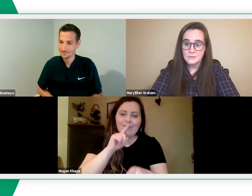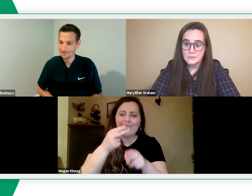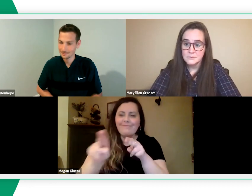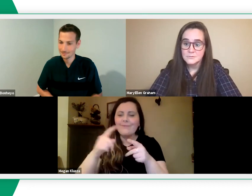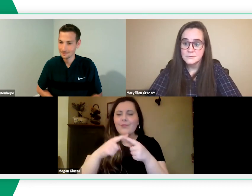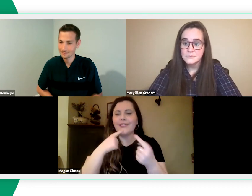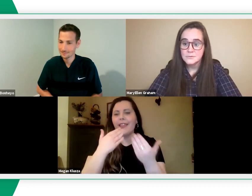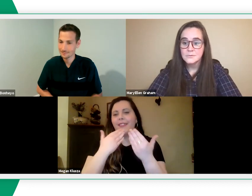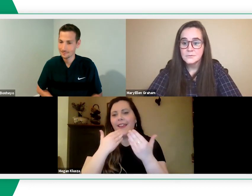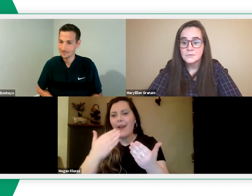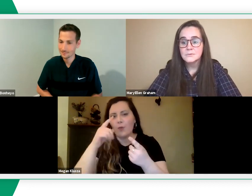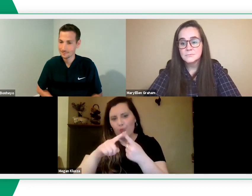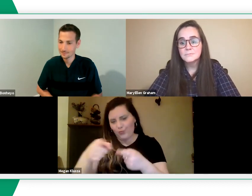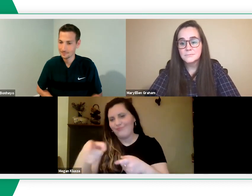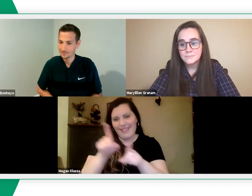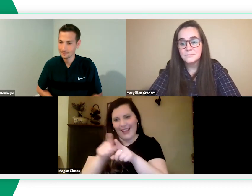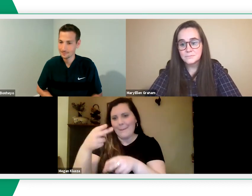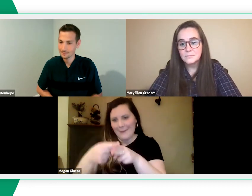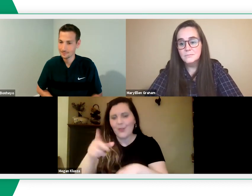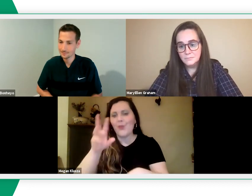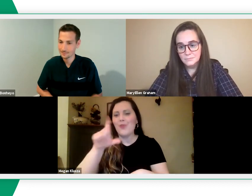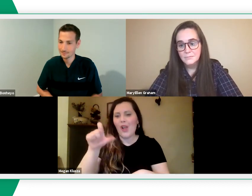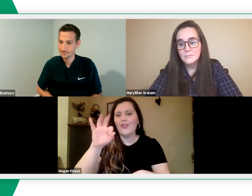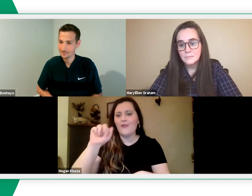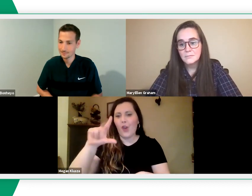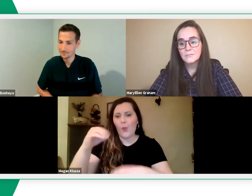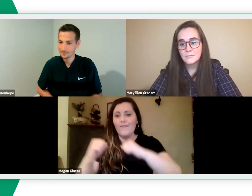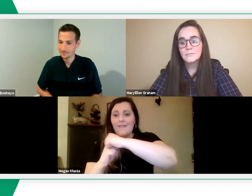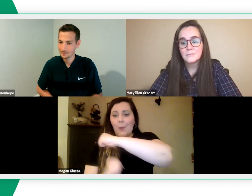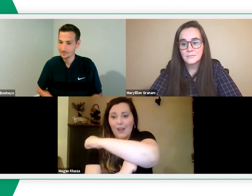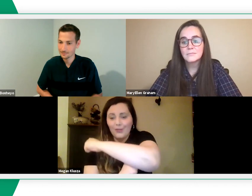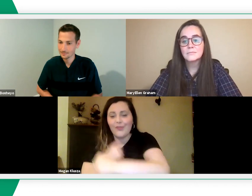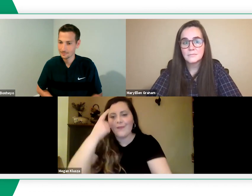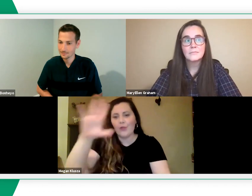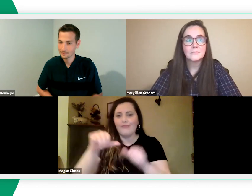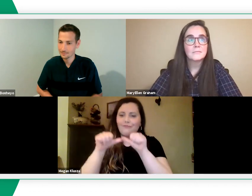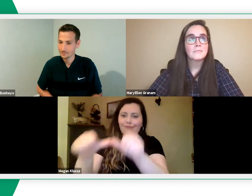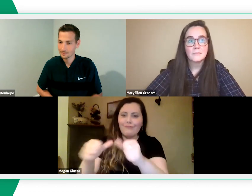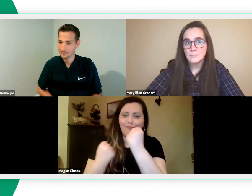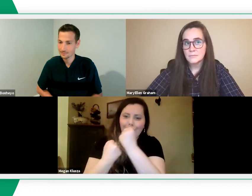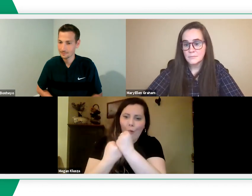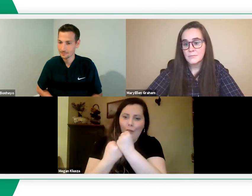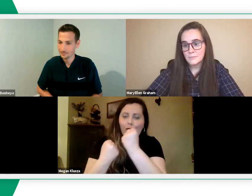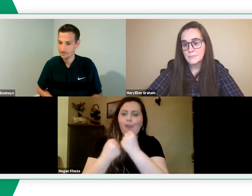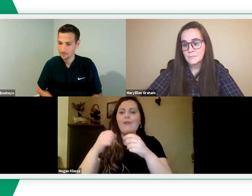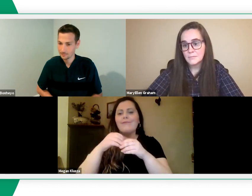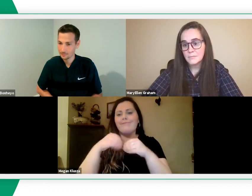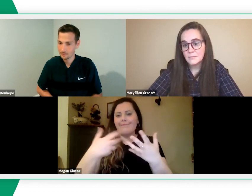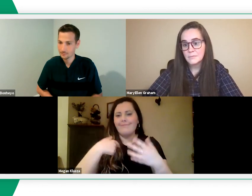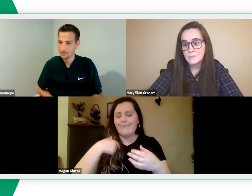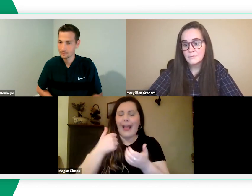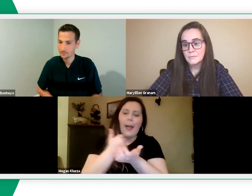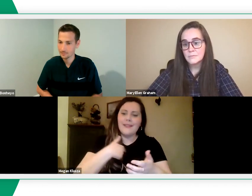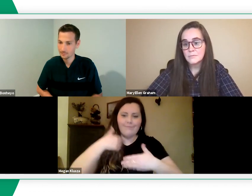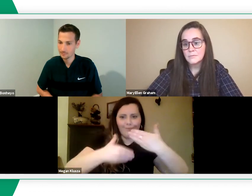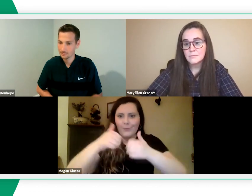Learns. And I wanted to just jump in here briefly to say thank you, as Todd and Mary Ellen mentioned, for the Wells Fargo